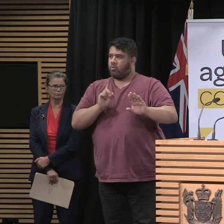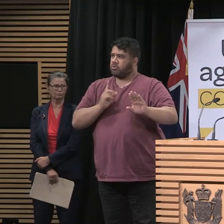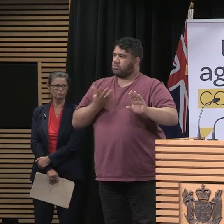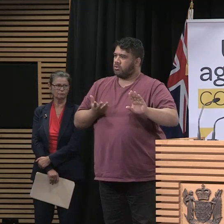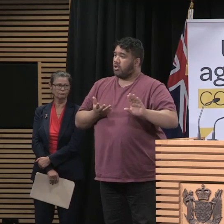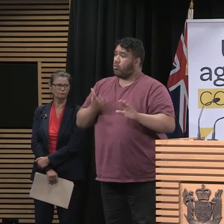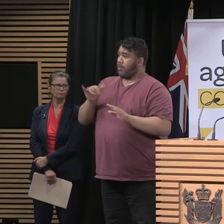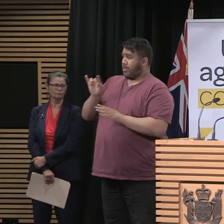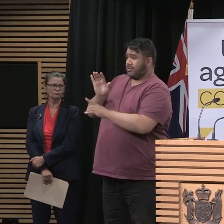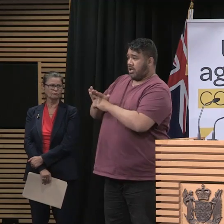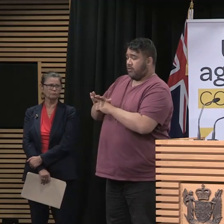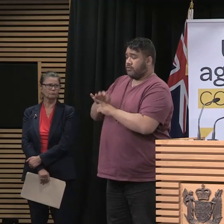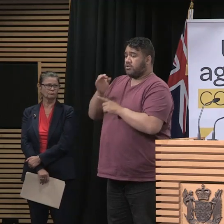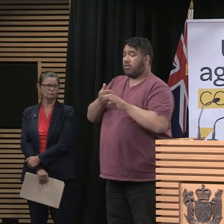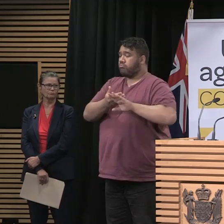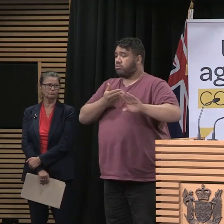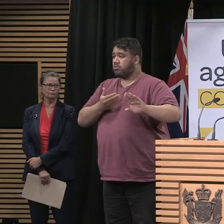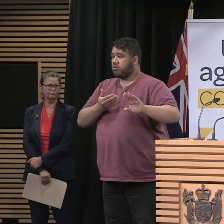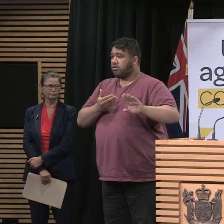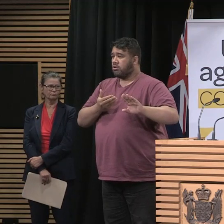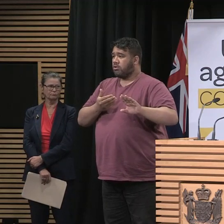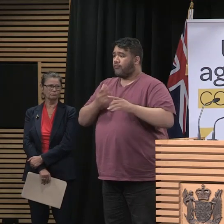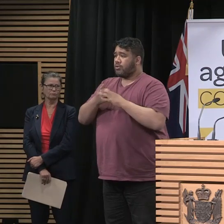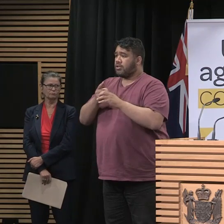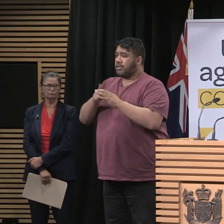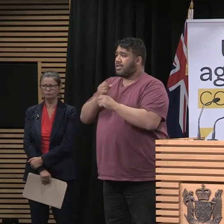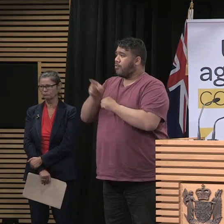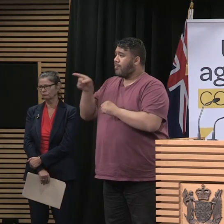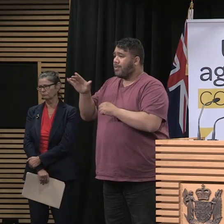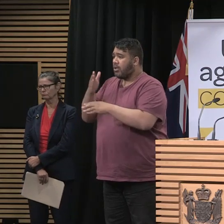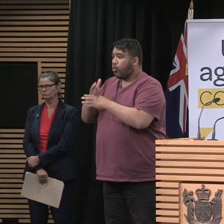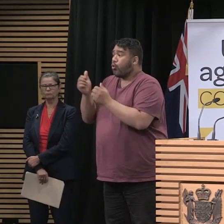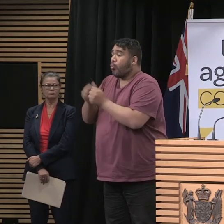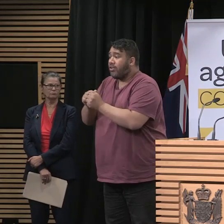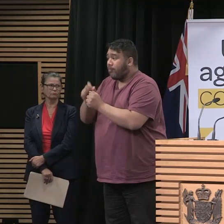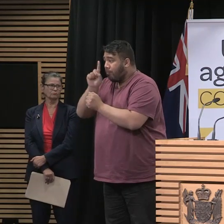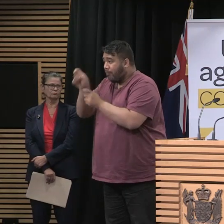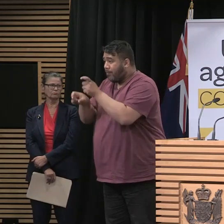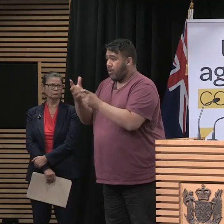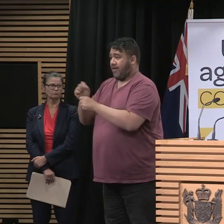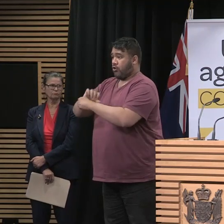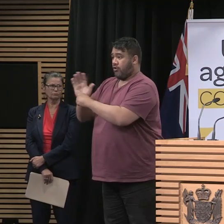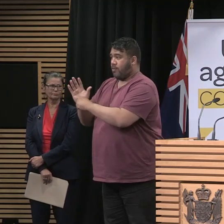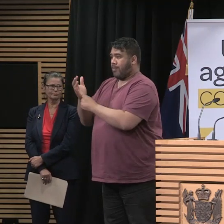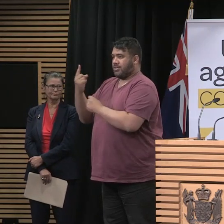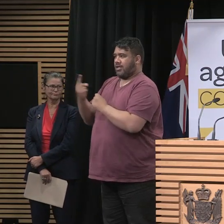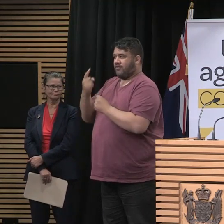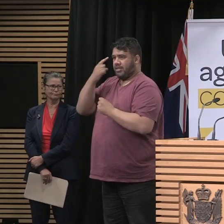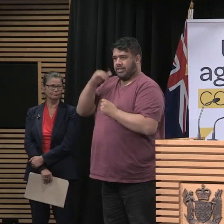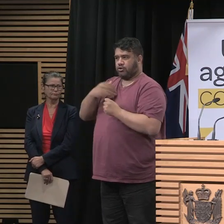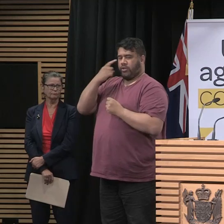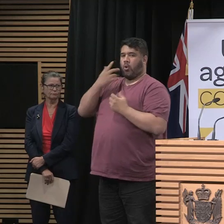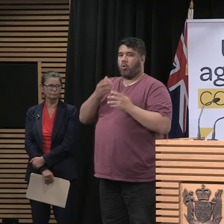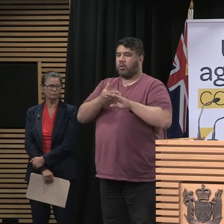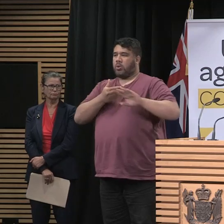might choose to do that, or they might need to do that if they are looking after someone with COVID-19, and that would be something to look at. Remembering at the moment we've got